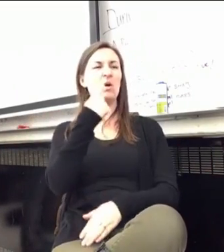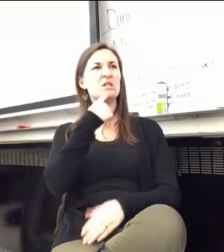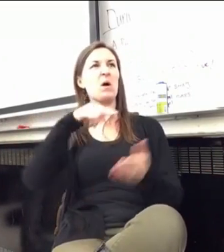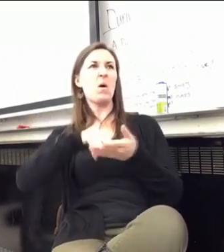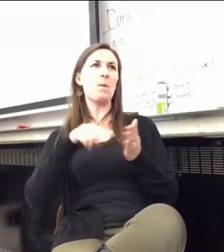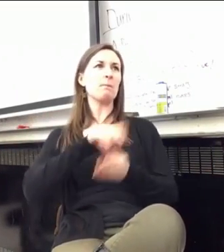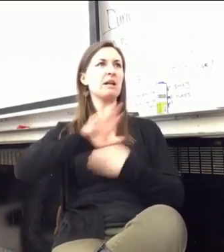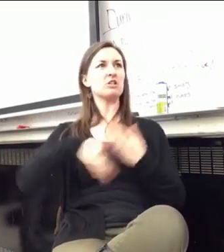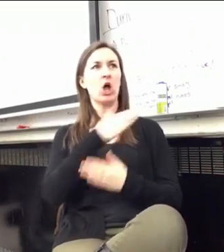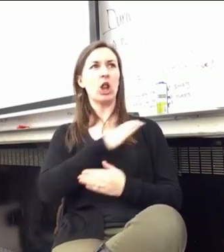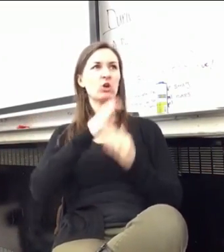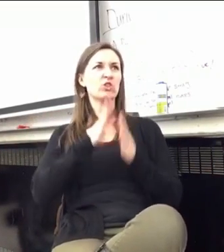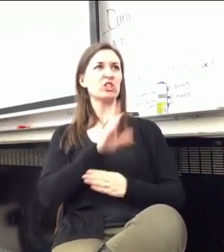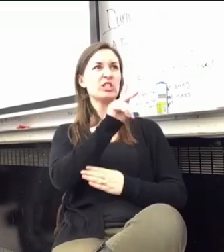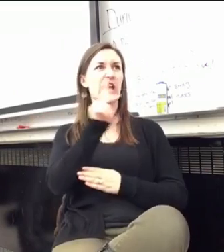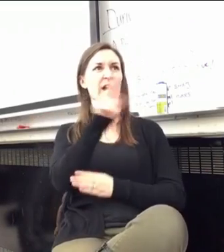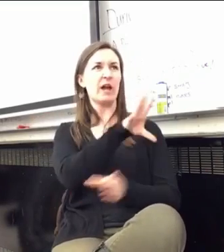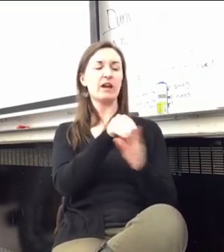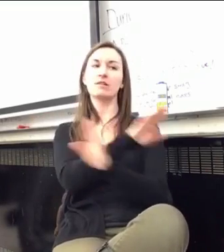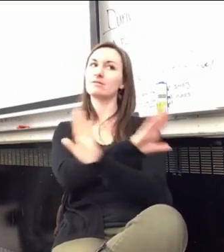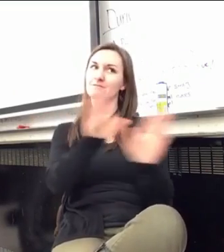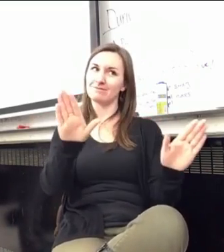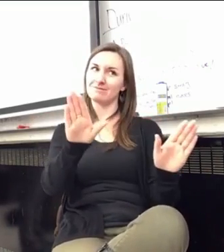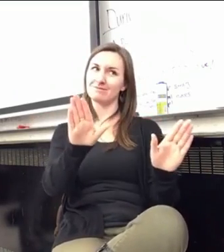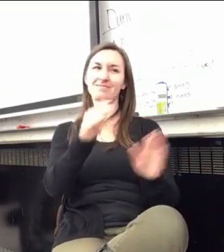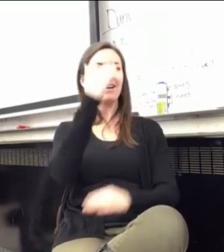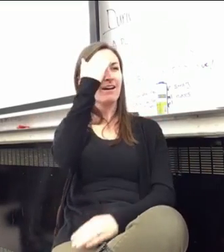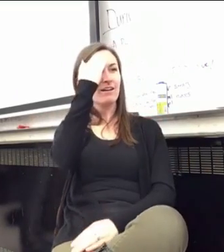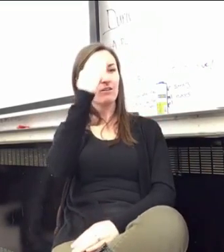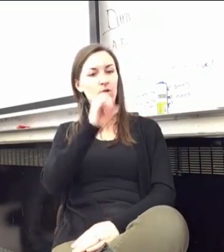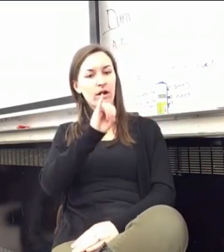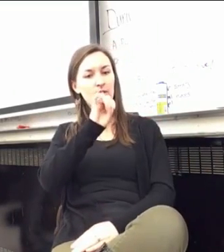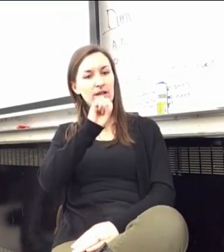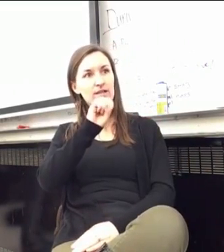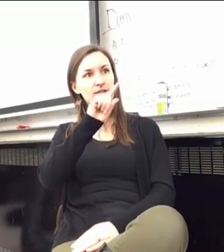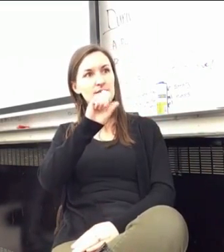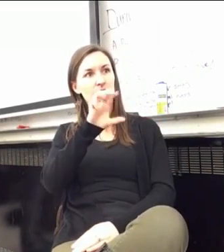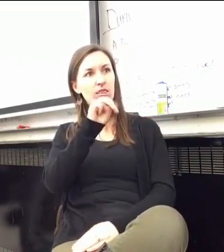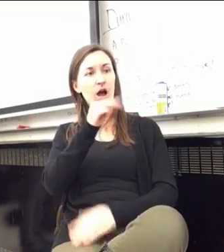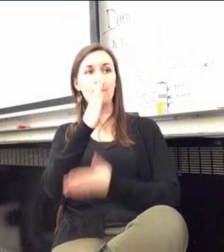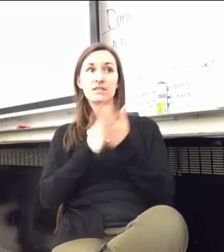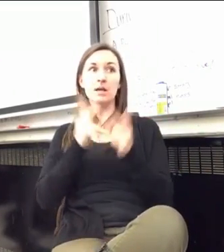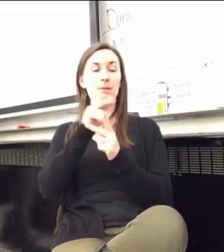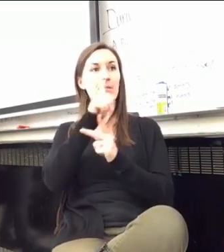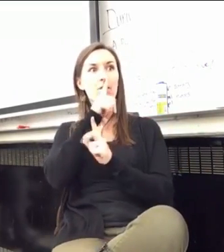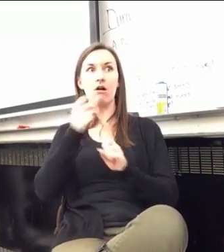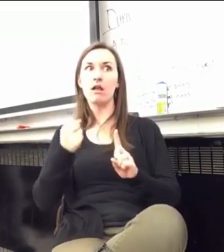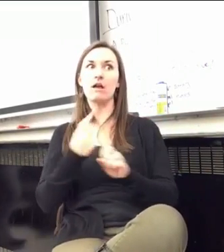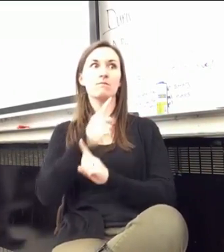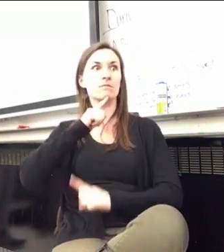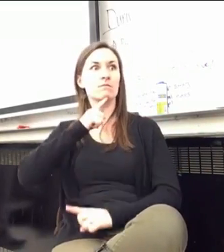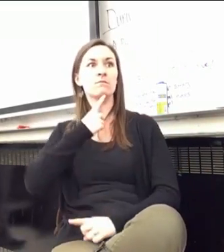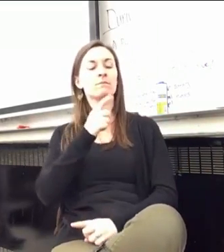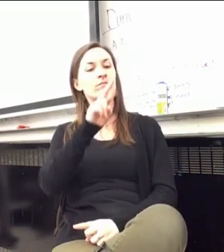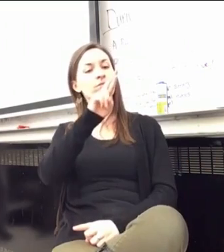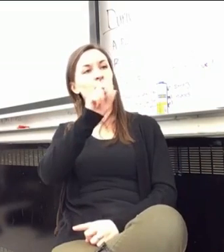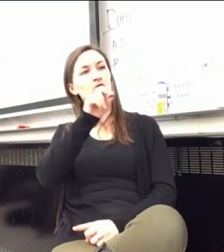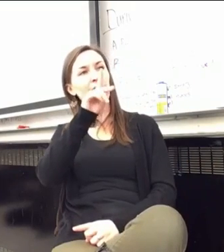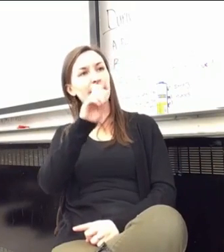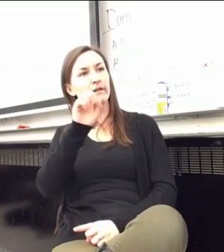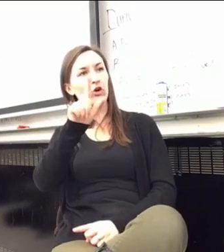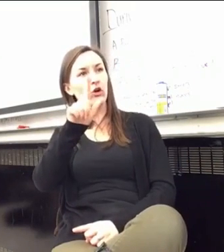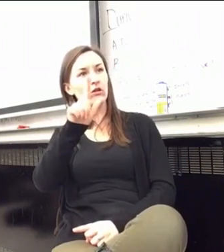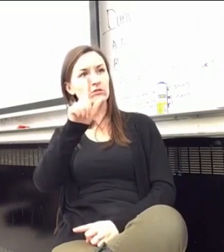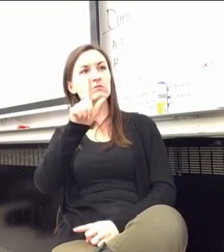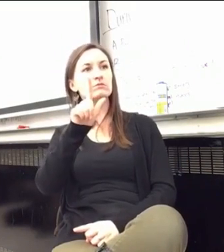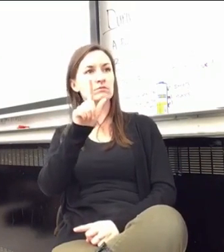Okay? Just like in Islam, how people who are Muslim are not all radical. Okay? What this is saying is that basically they